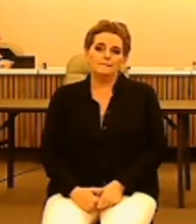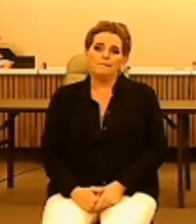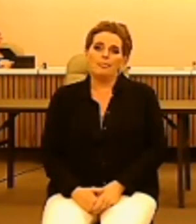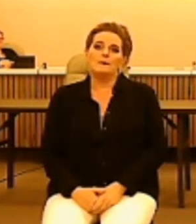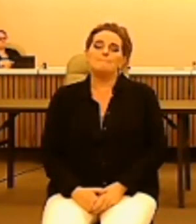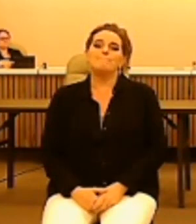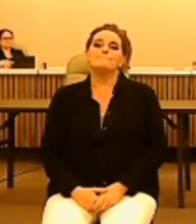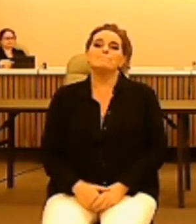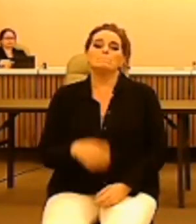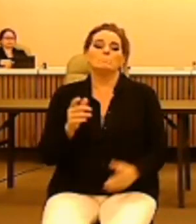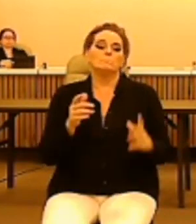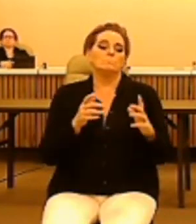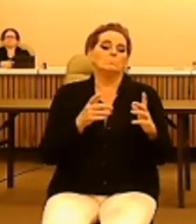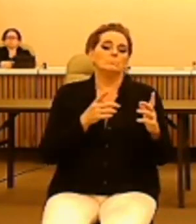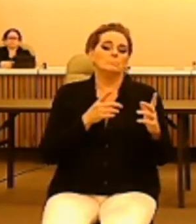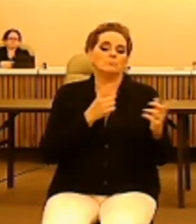Any other questions, comments?